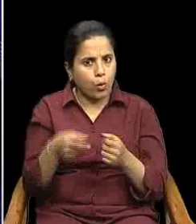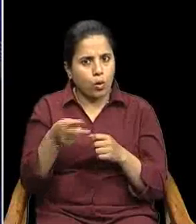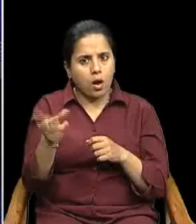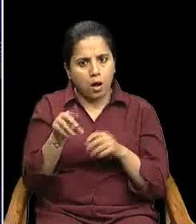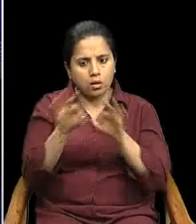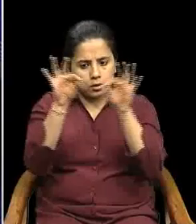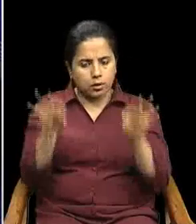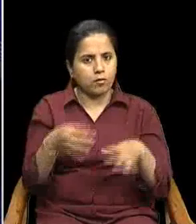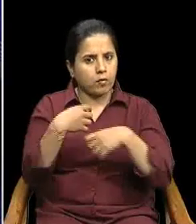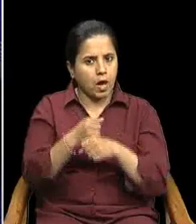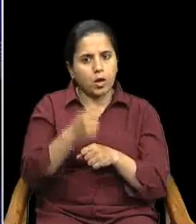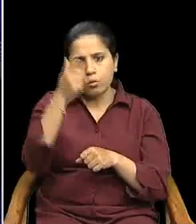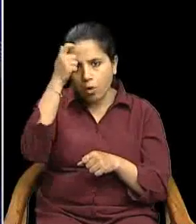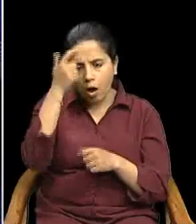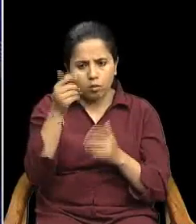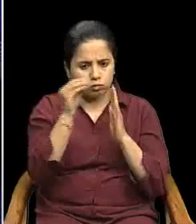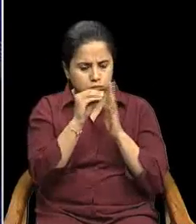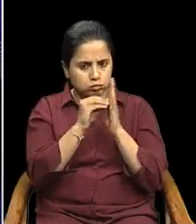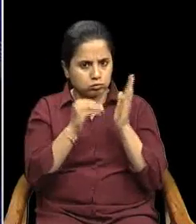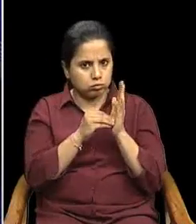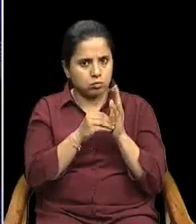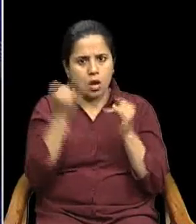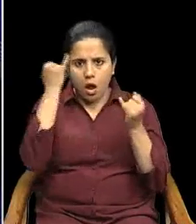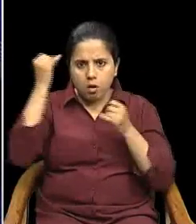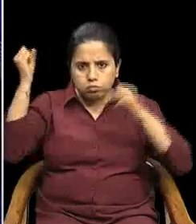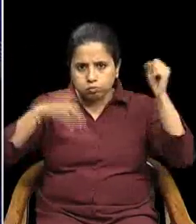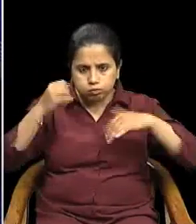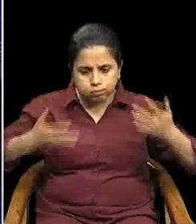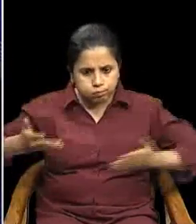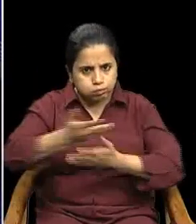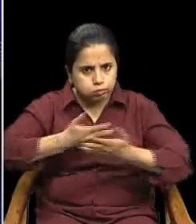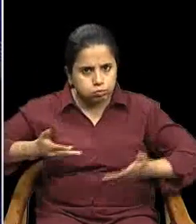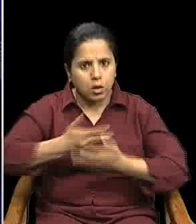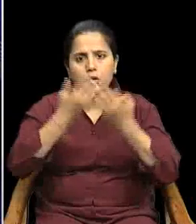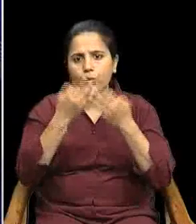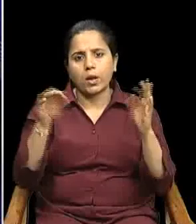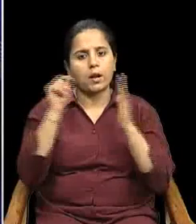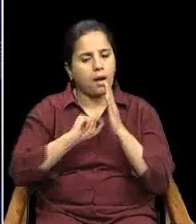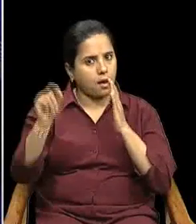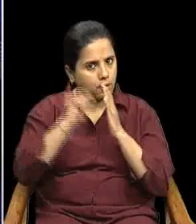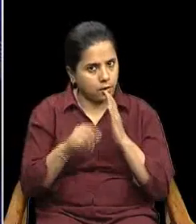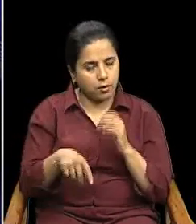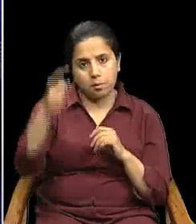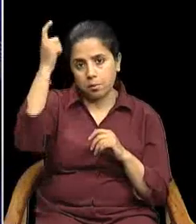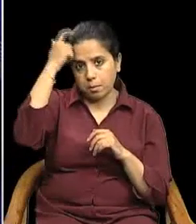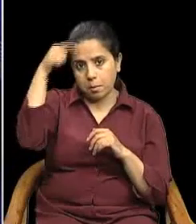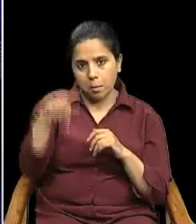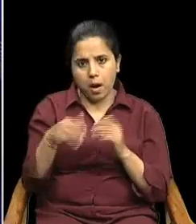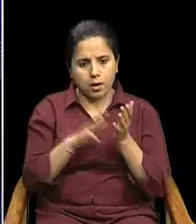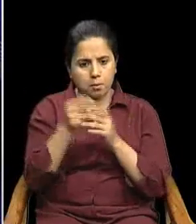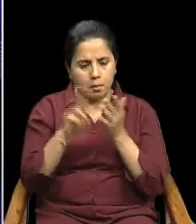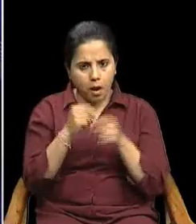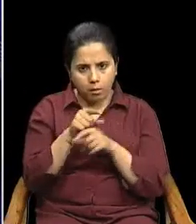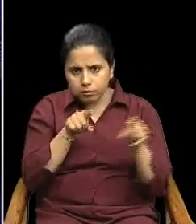reframing problems, brainstorming, free writing, mind mapping